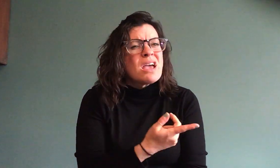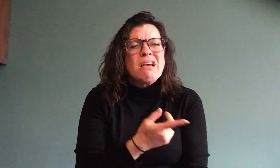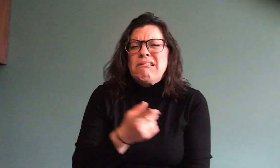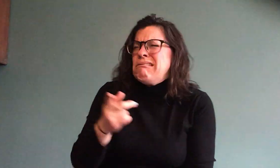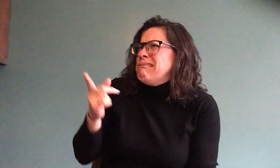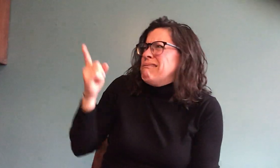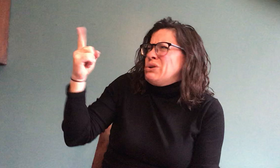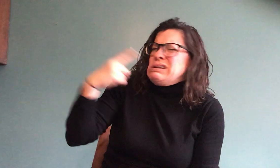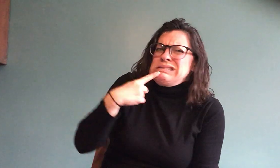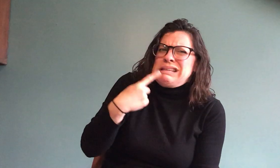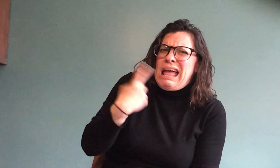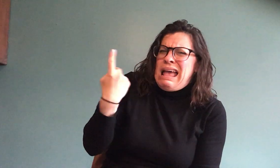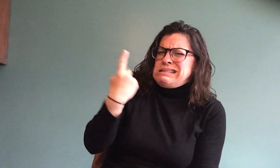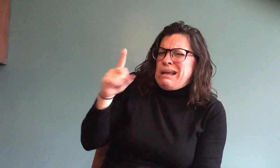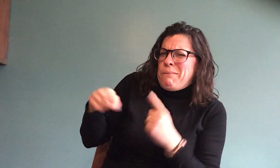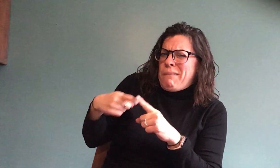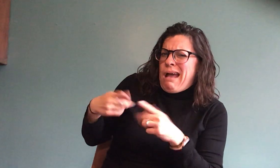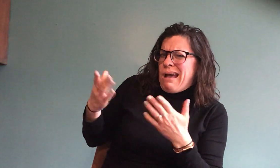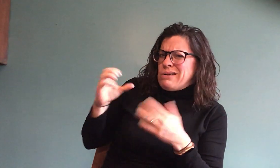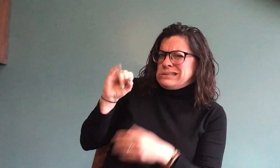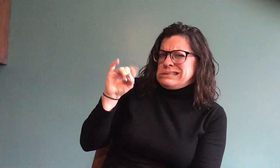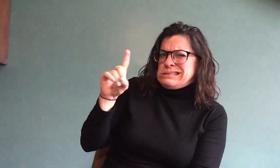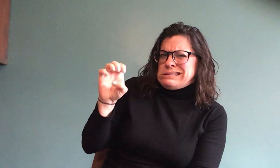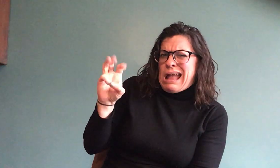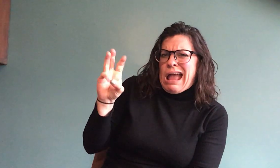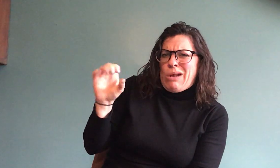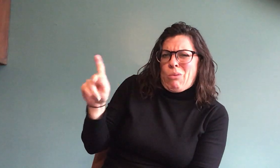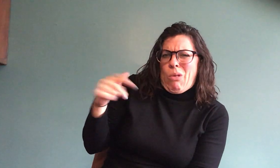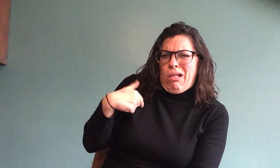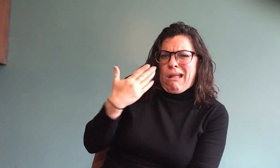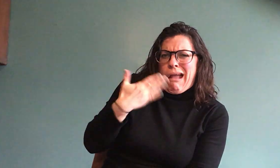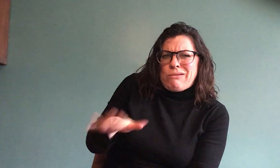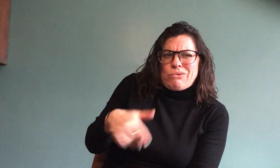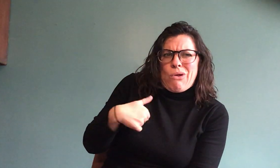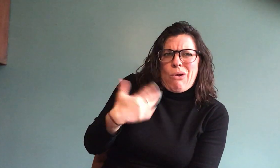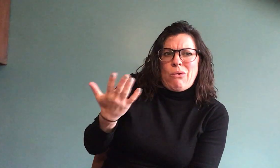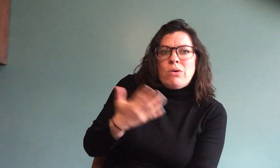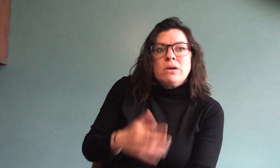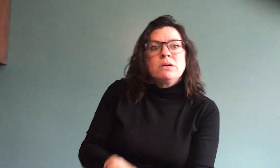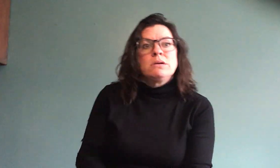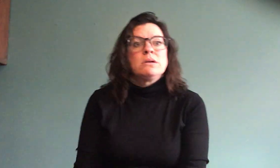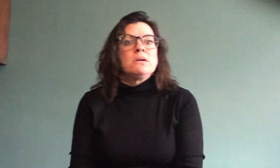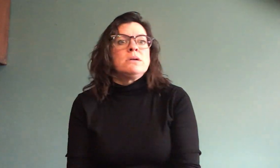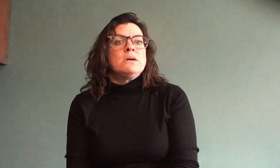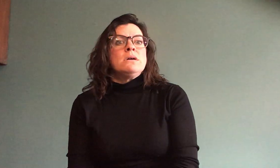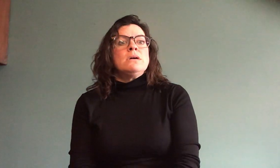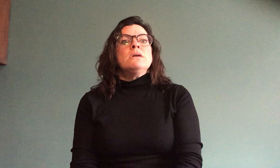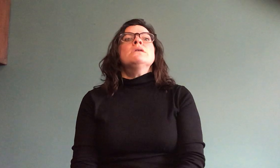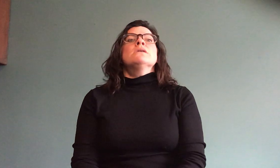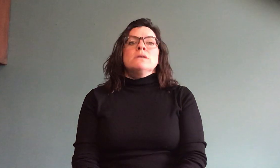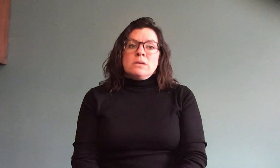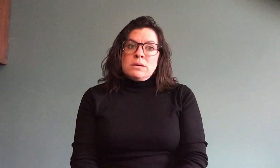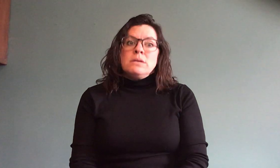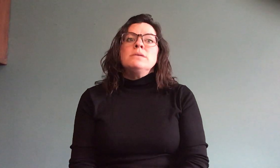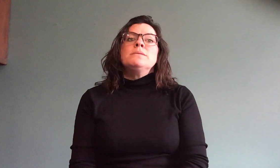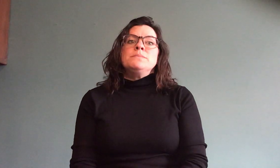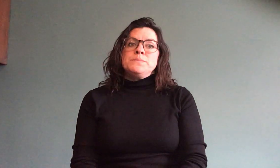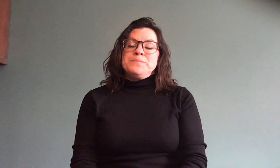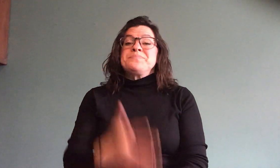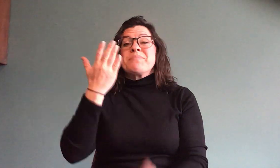Adding stuff under it. Okay, I might have to put a piece of wood or something under it to make that level. Somebody turn off their phone, please. All